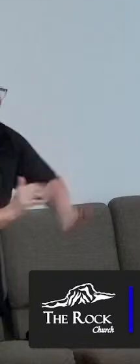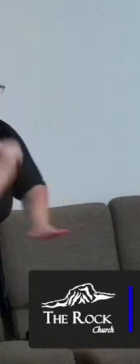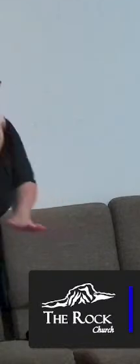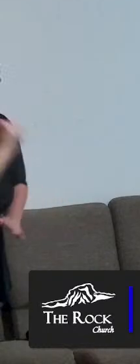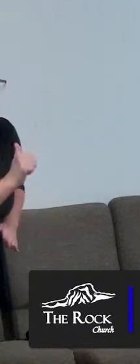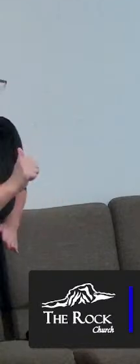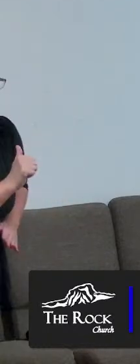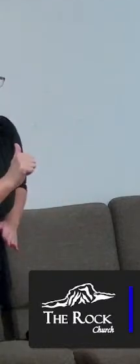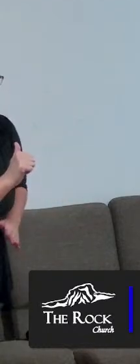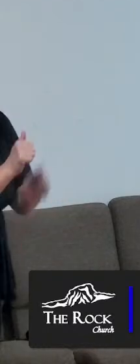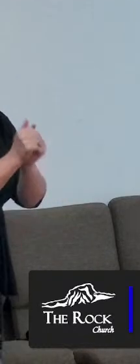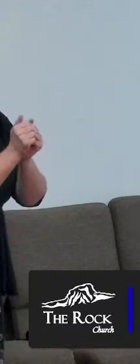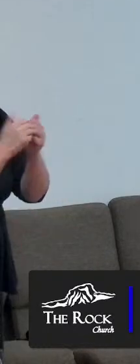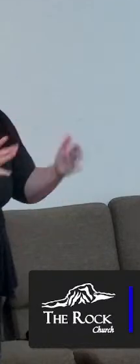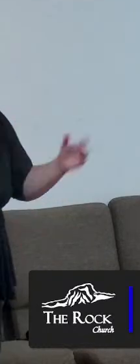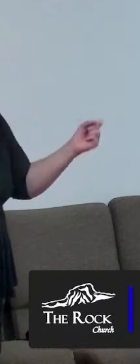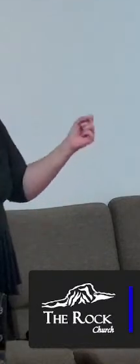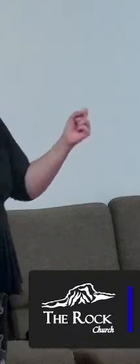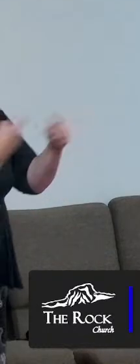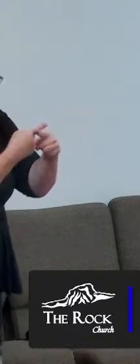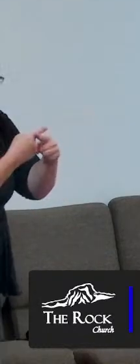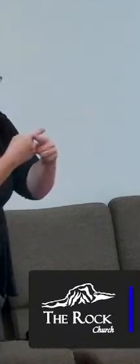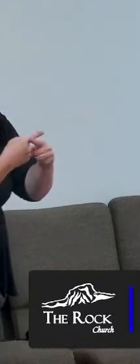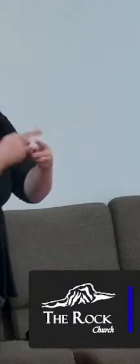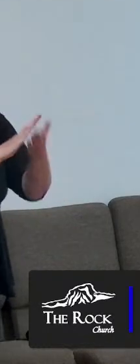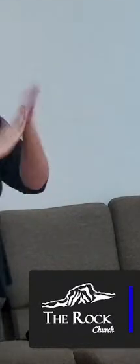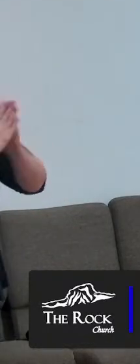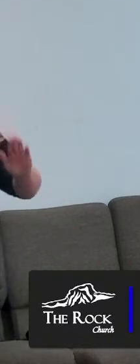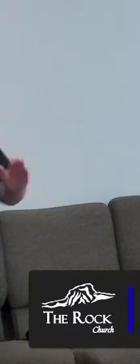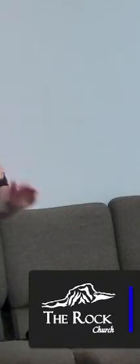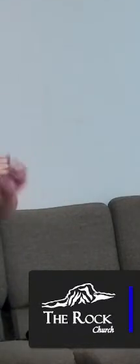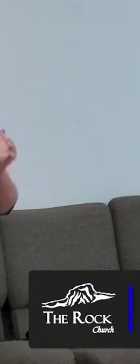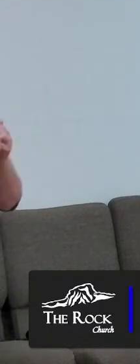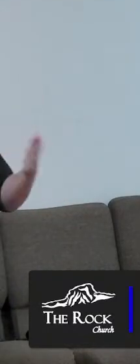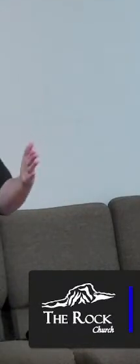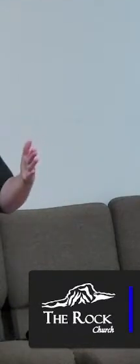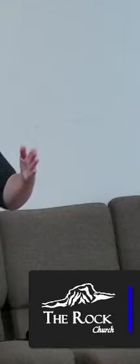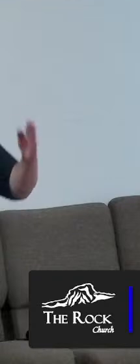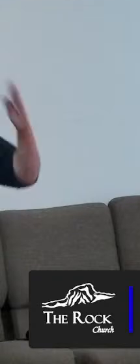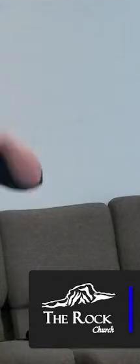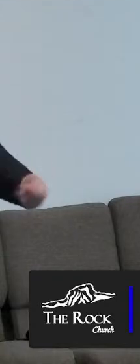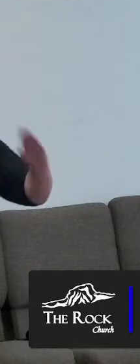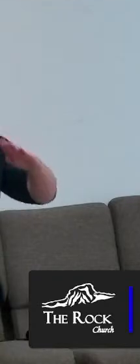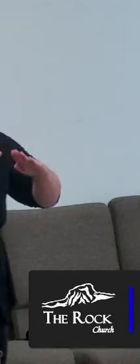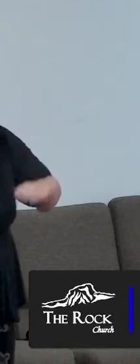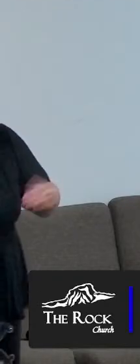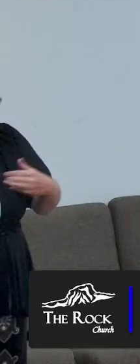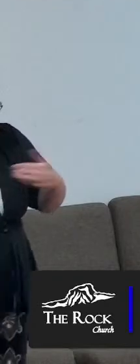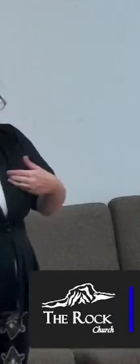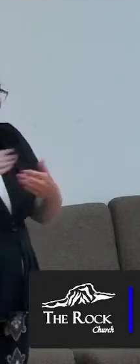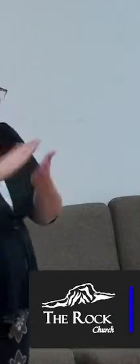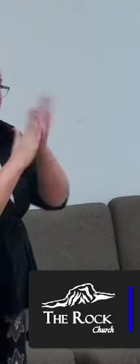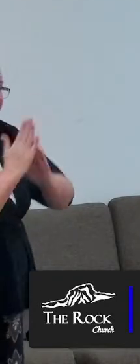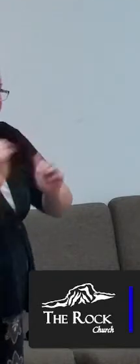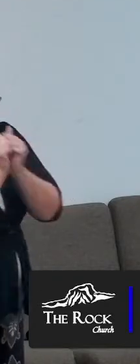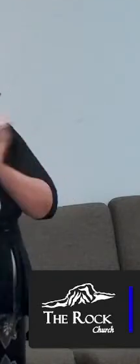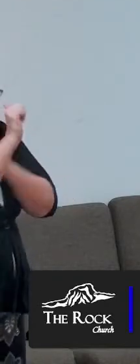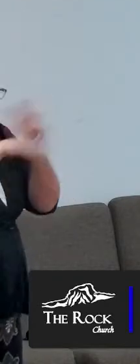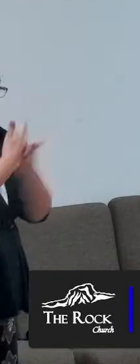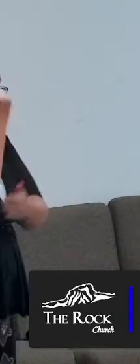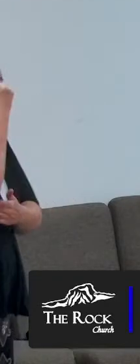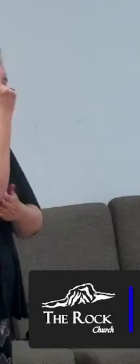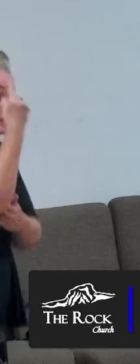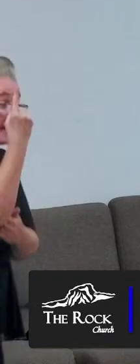the absence of conflict. Peace is not the absence of trauma. But I can have peace that passes all